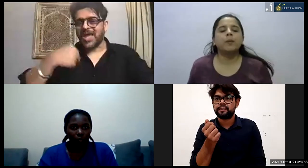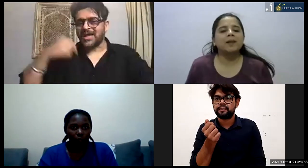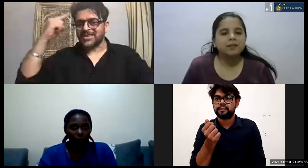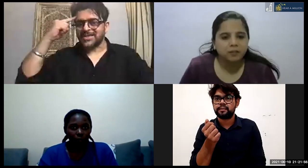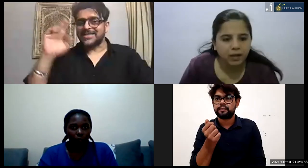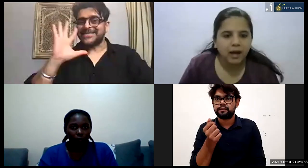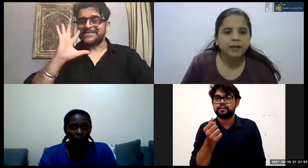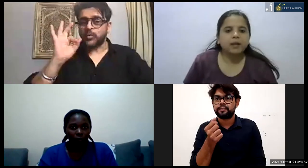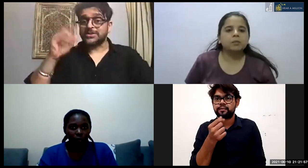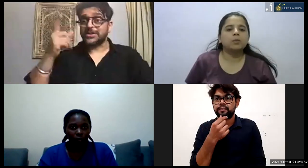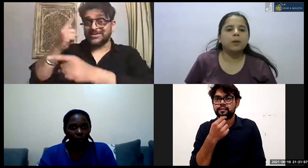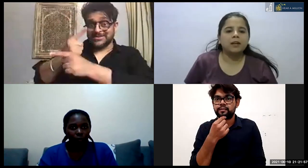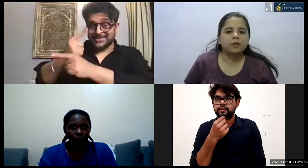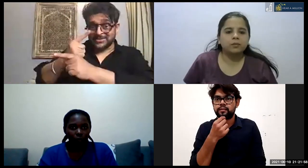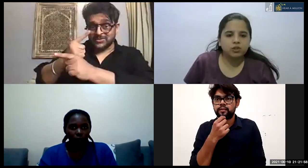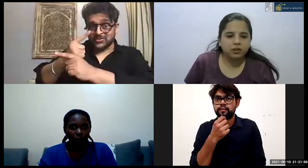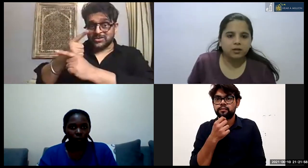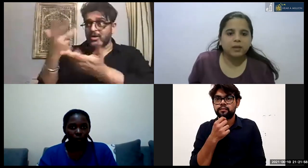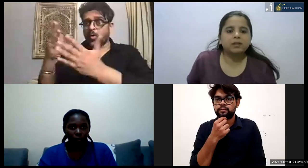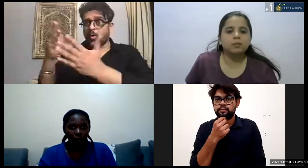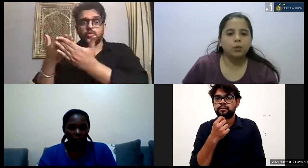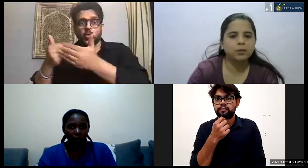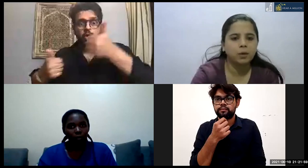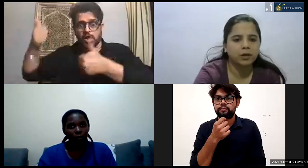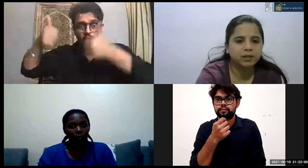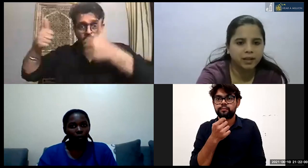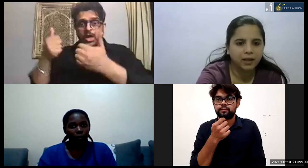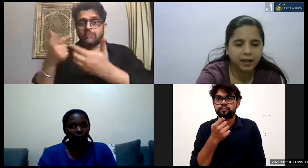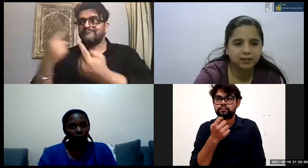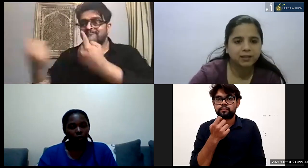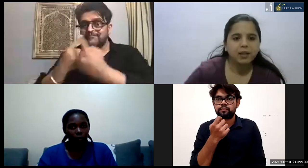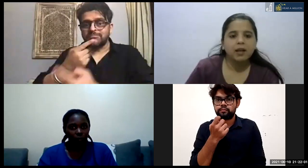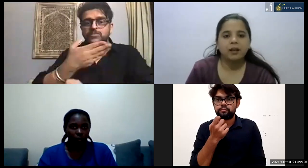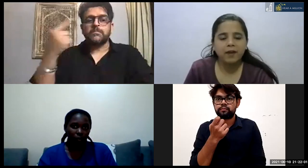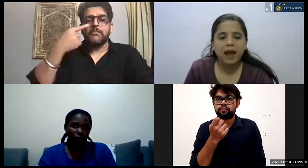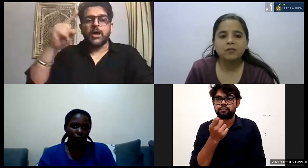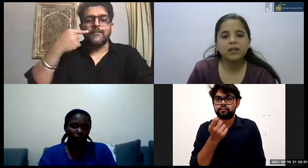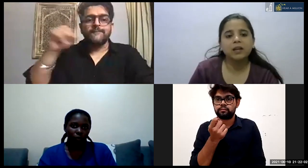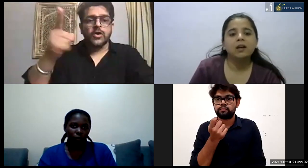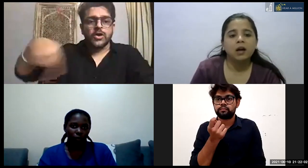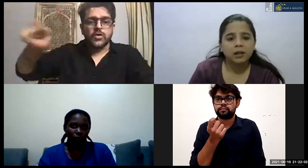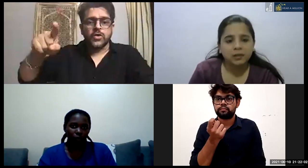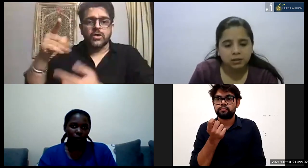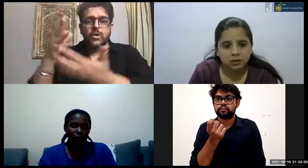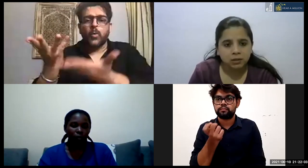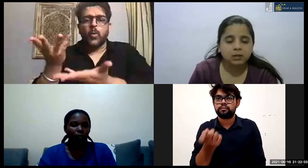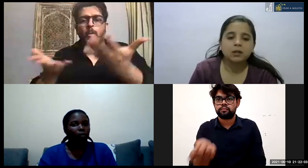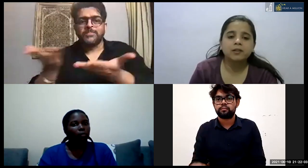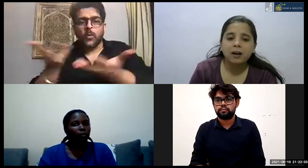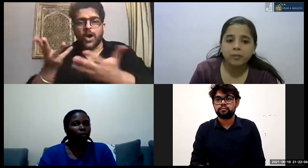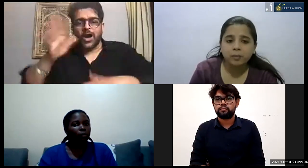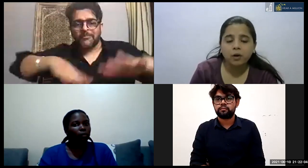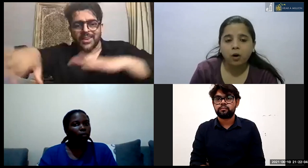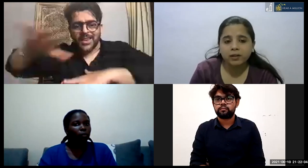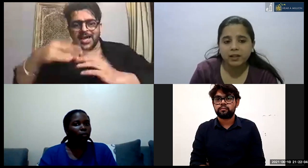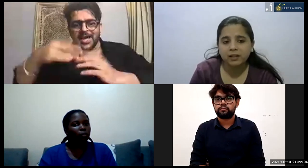for the parents, if they are taking up the mobile from their children, but the most important thing is if we have the other